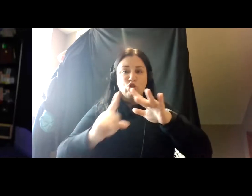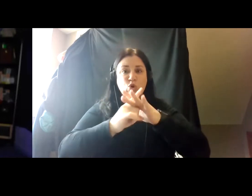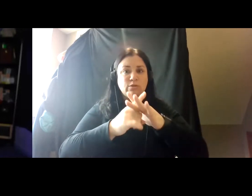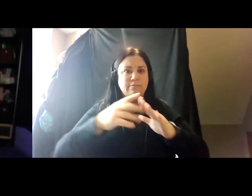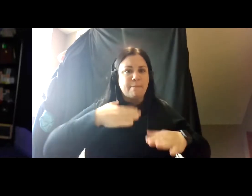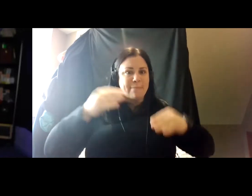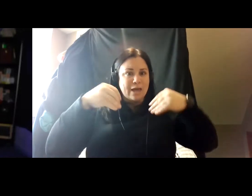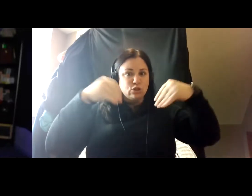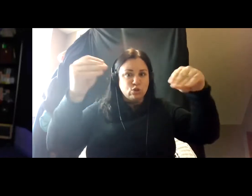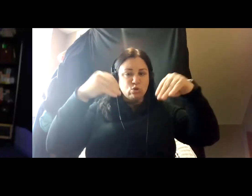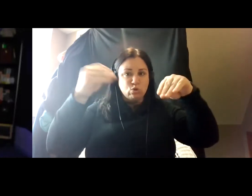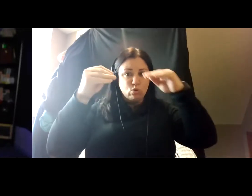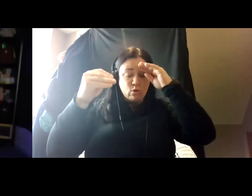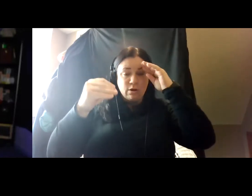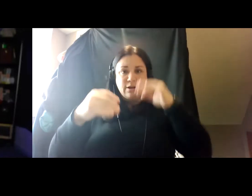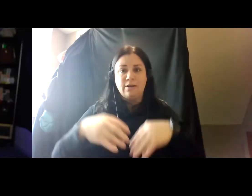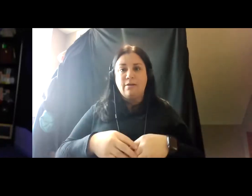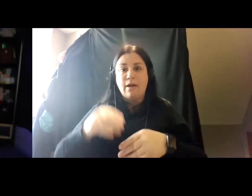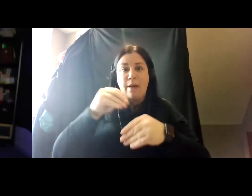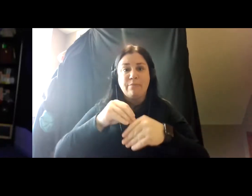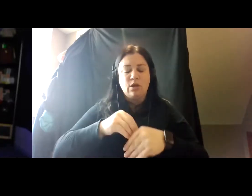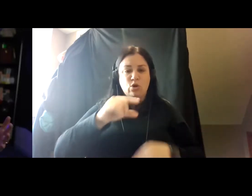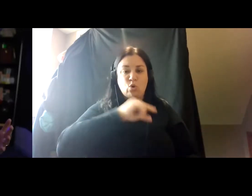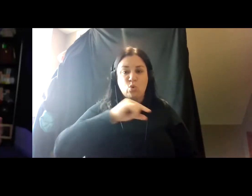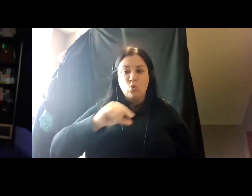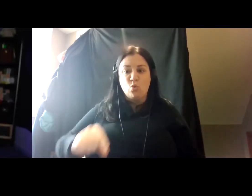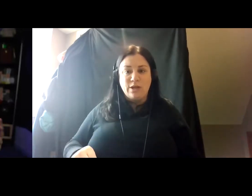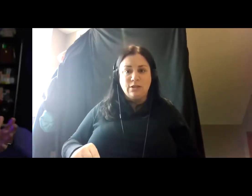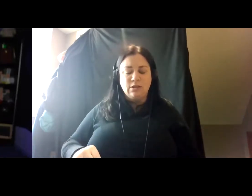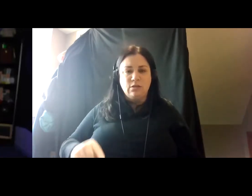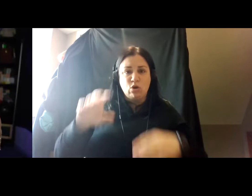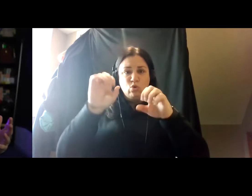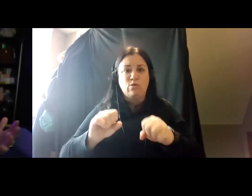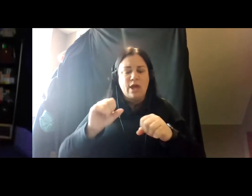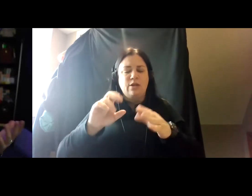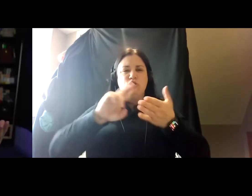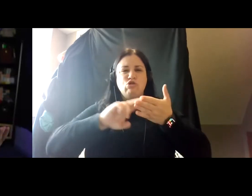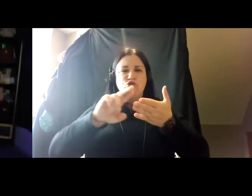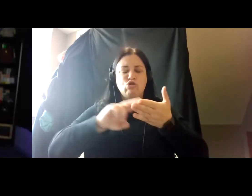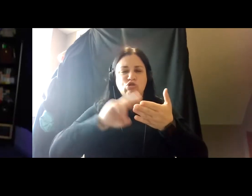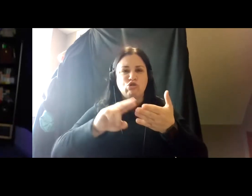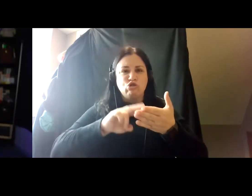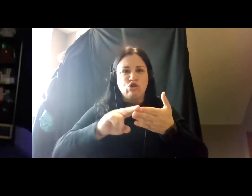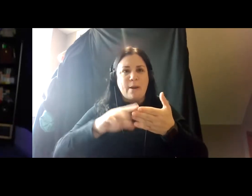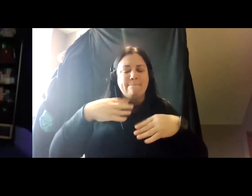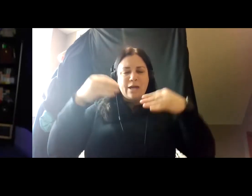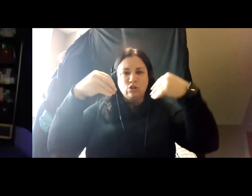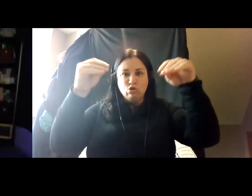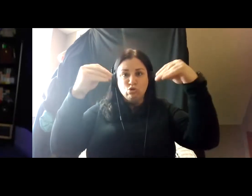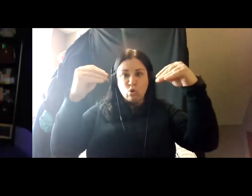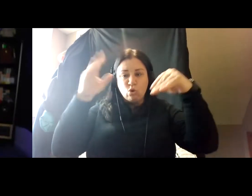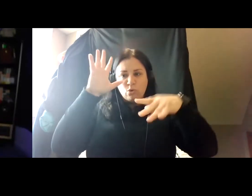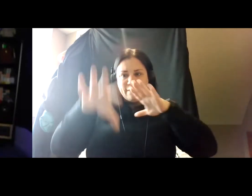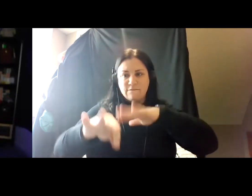in Bayside, Queens, New York. You could look up breach in security, Verizon, Obama, Bayside, Queens. Like, this is all article you're going to